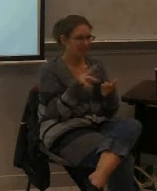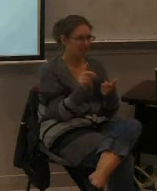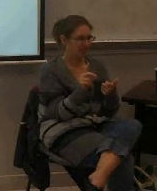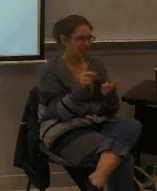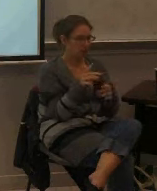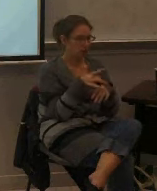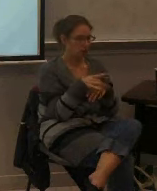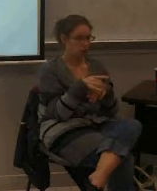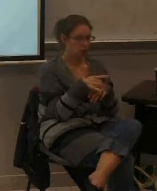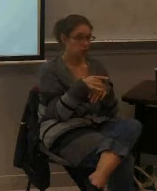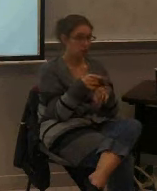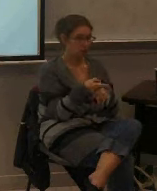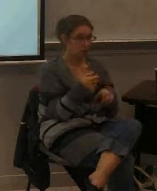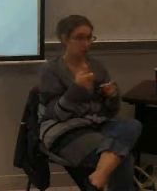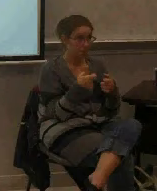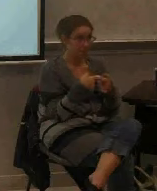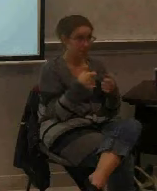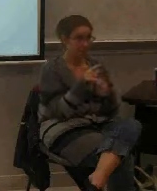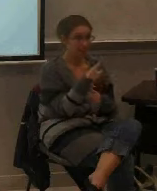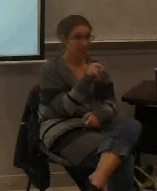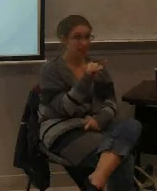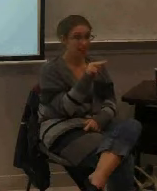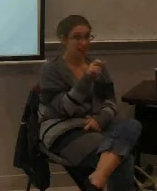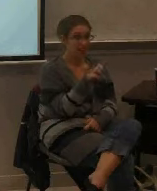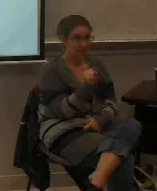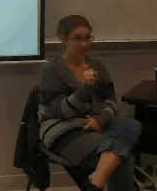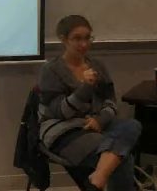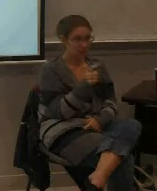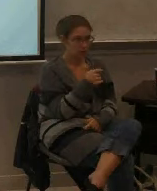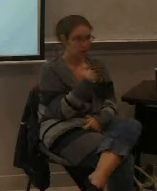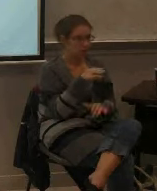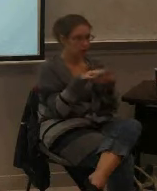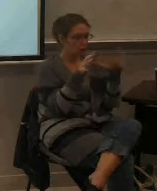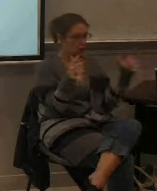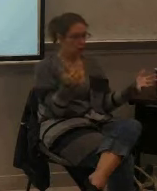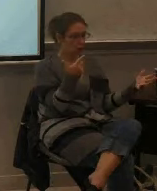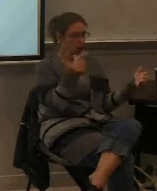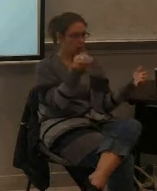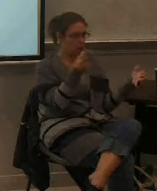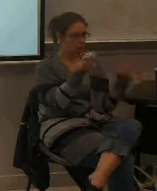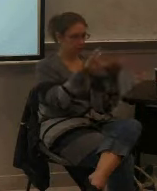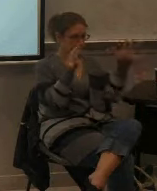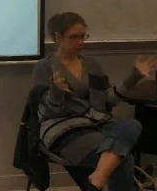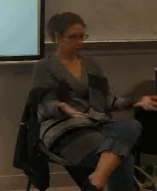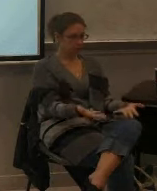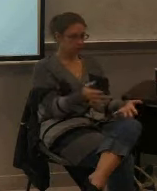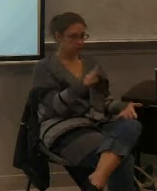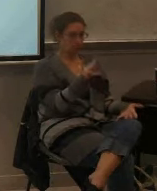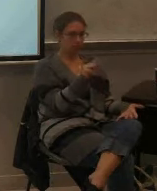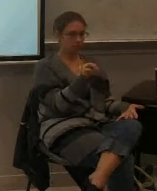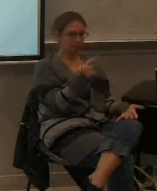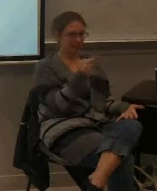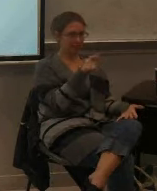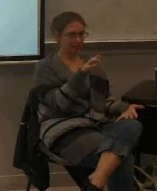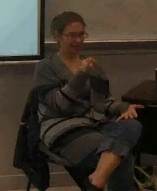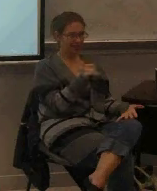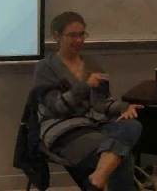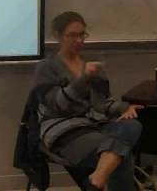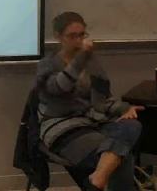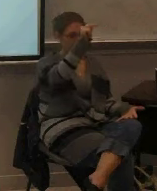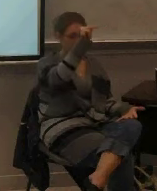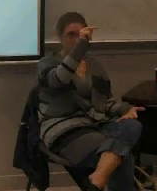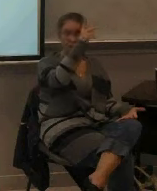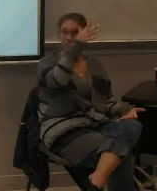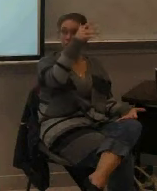that the Earth's magnetic lines, if you have the globe here, right, the magnetic lines in the North Pole are kind